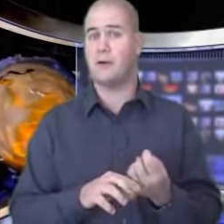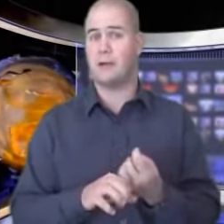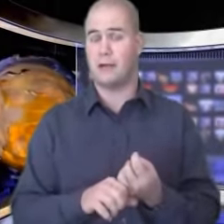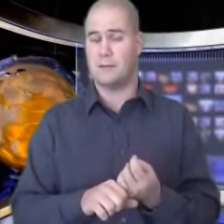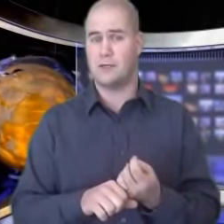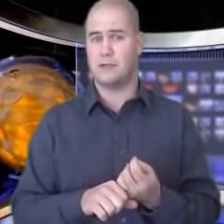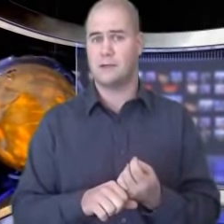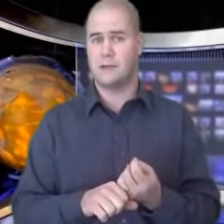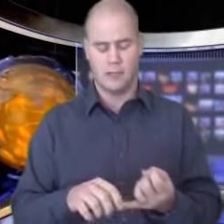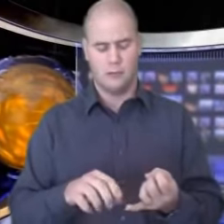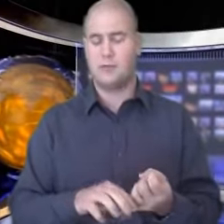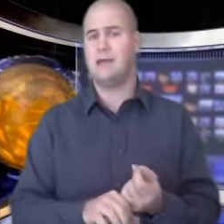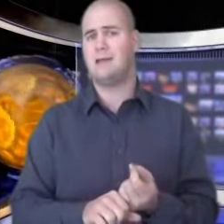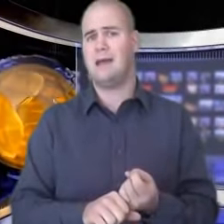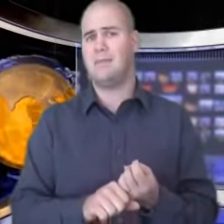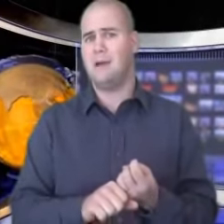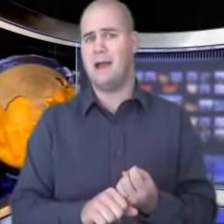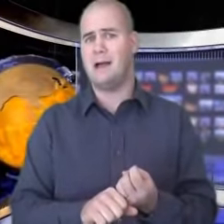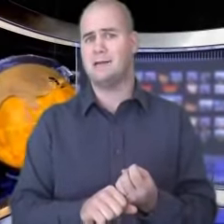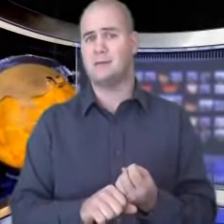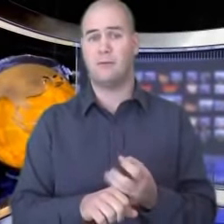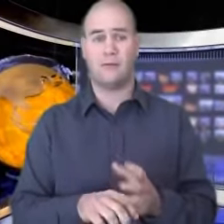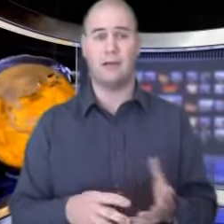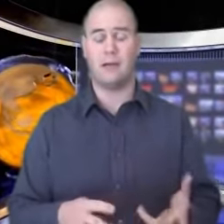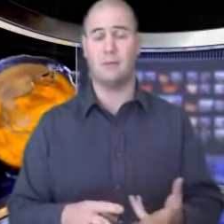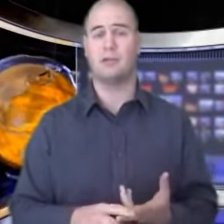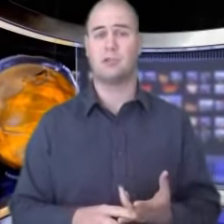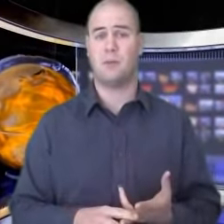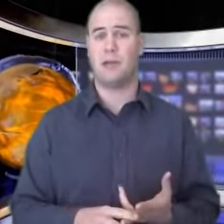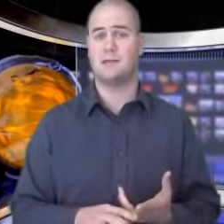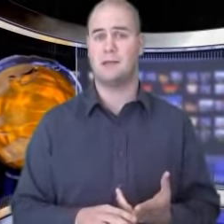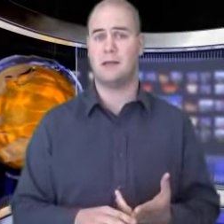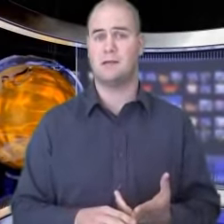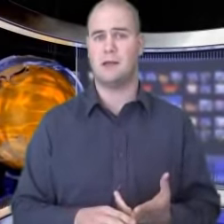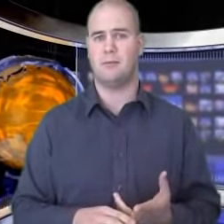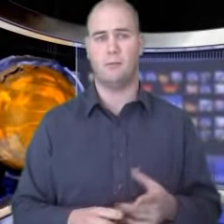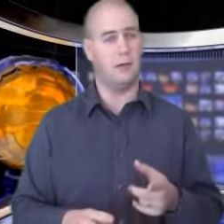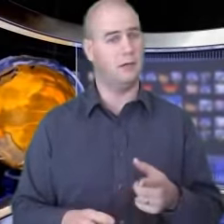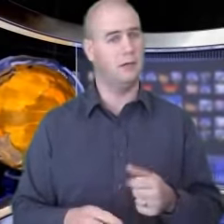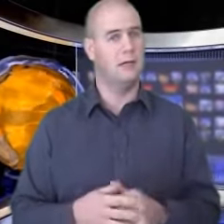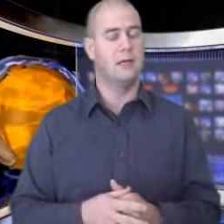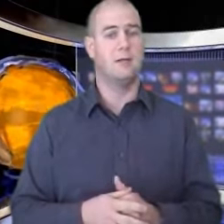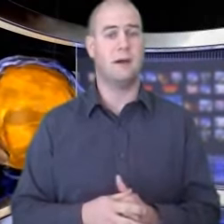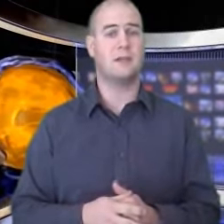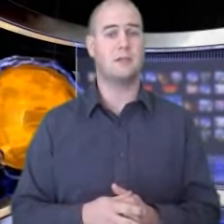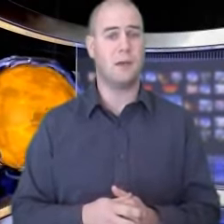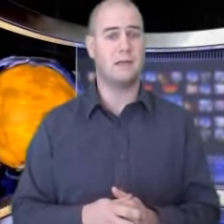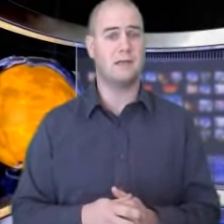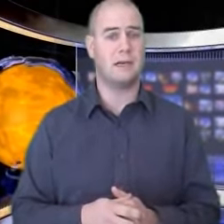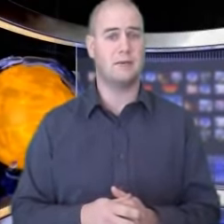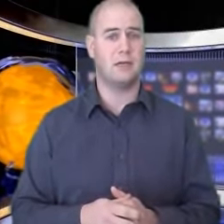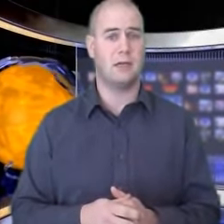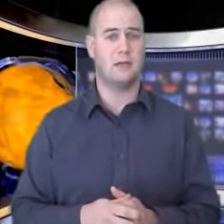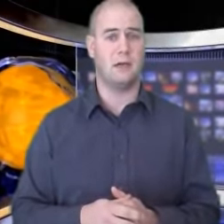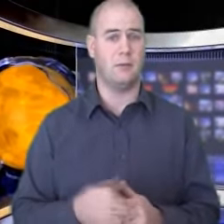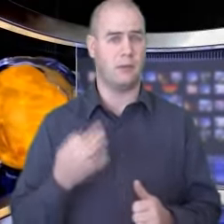an object. We take that mass and we find out how much space it takes up. Well, the amount of space an object takes up in